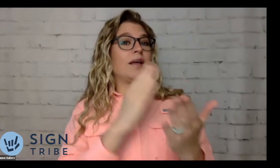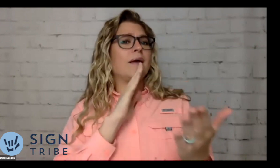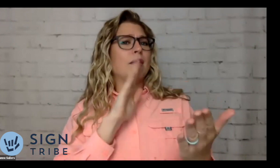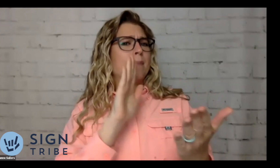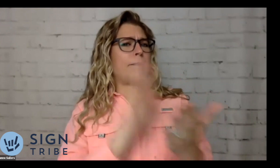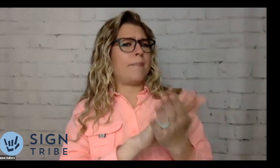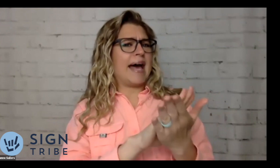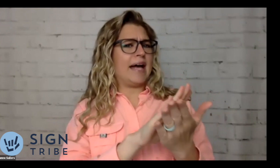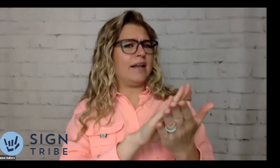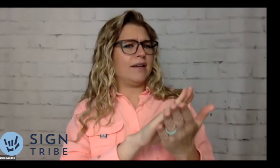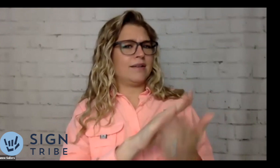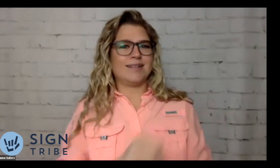Bad.